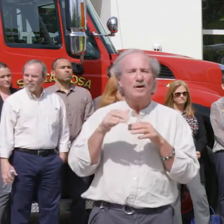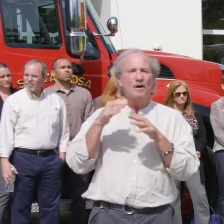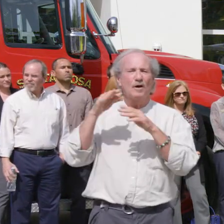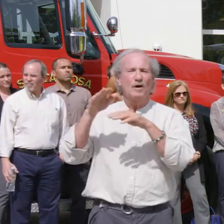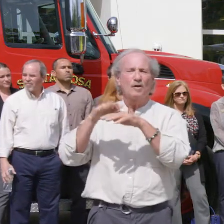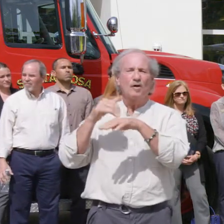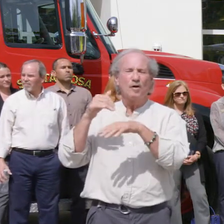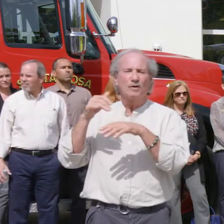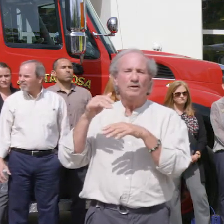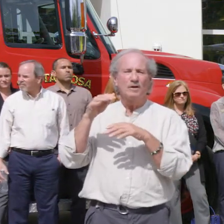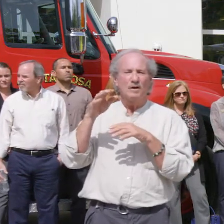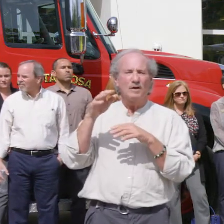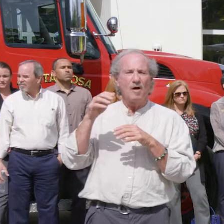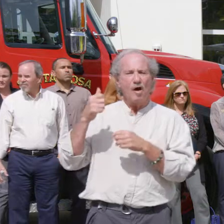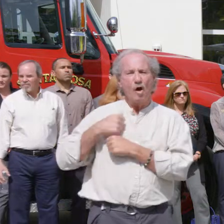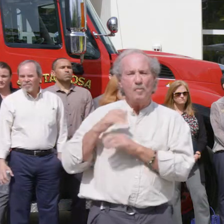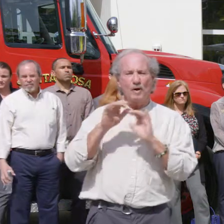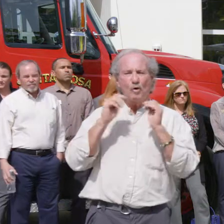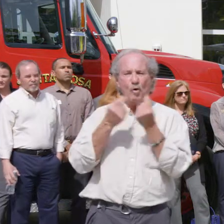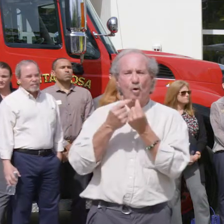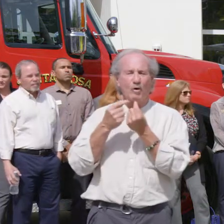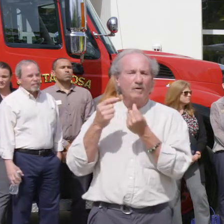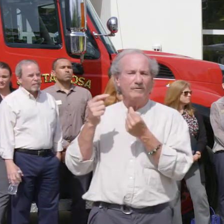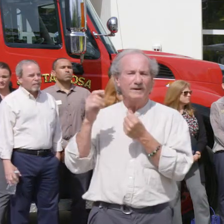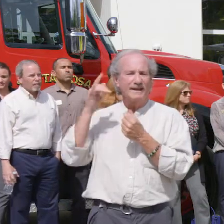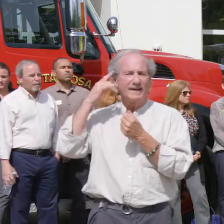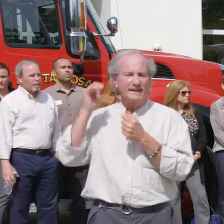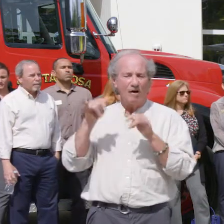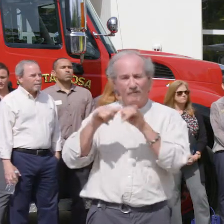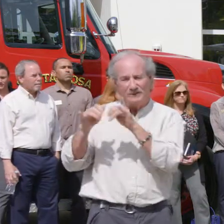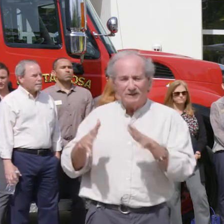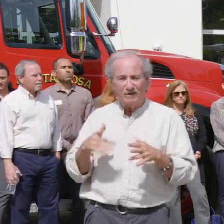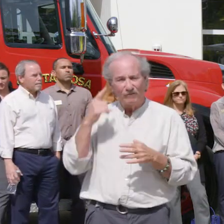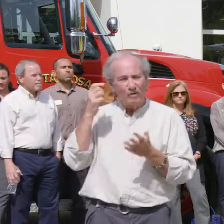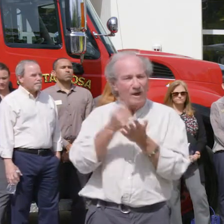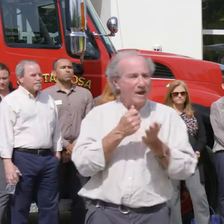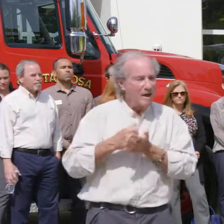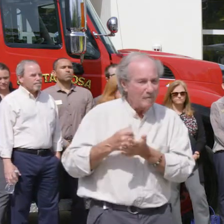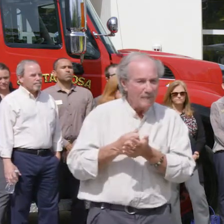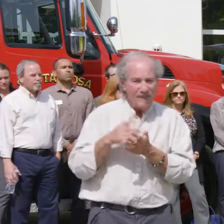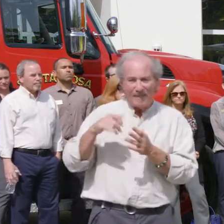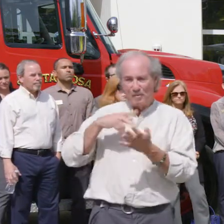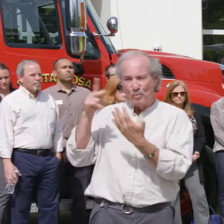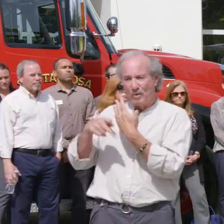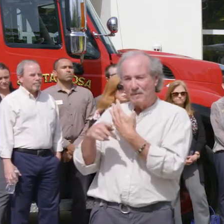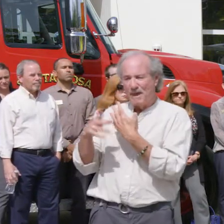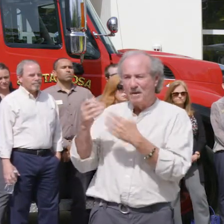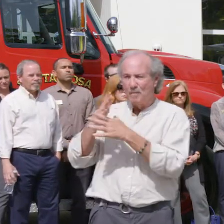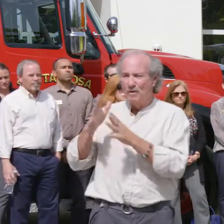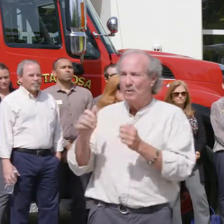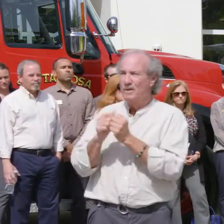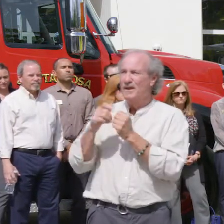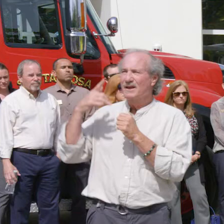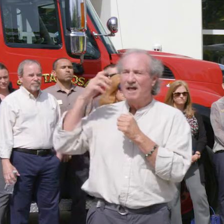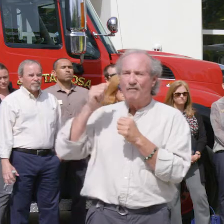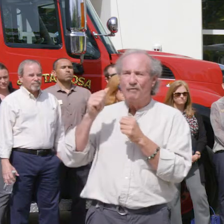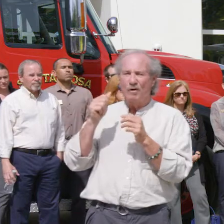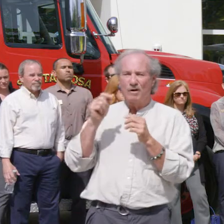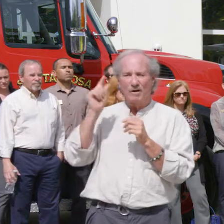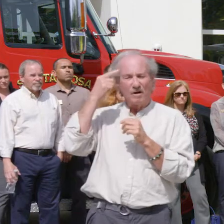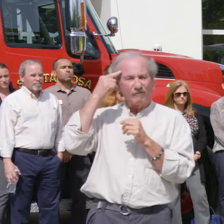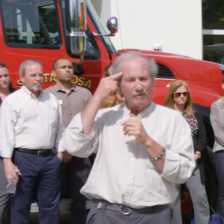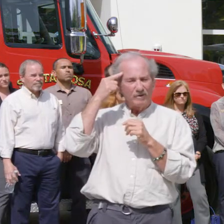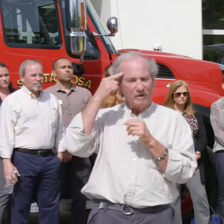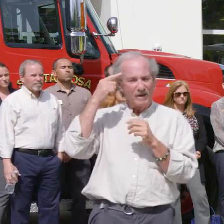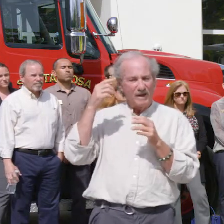Army Corps of Engineers in October to execute a massive debris removal operation. This program, in partnership with the California Governor